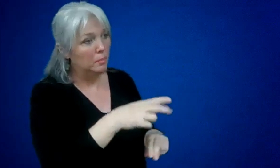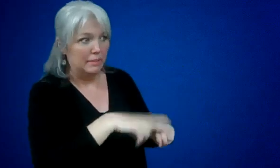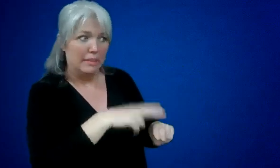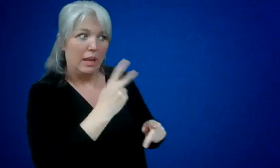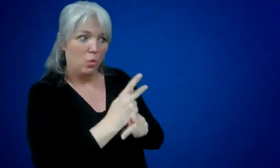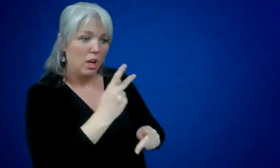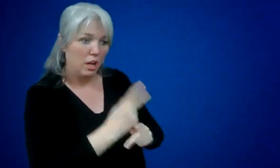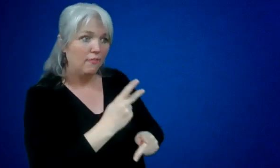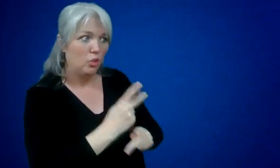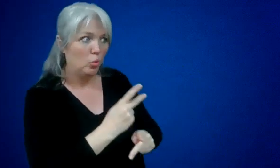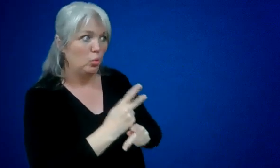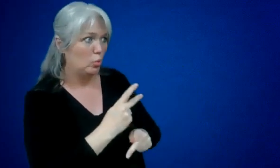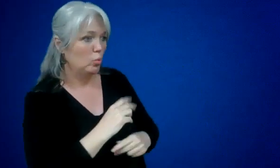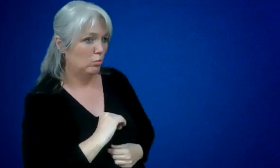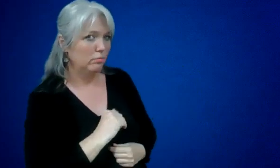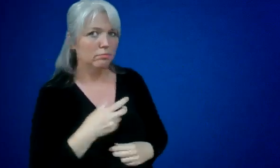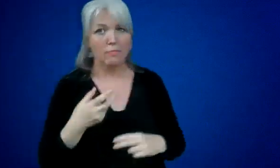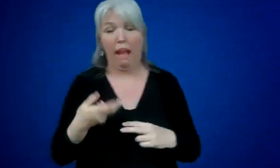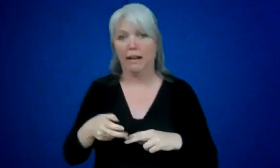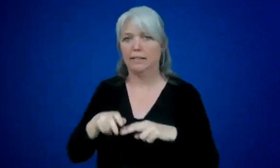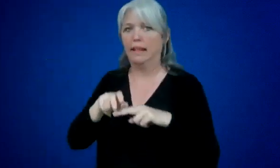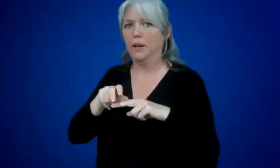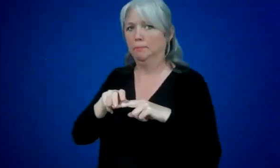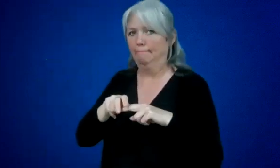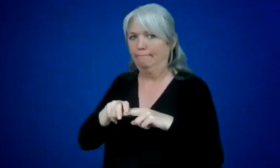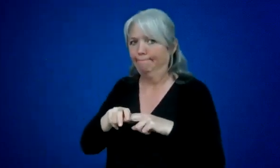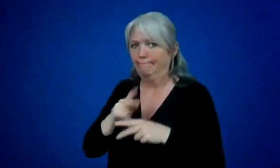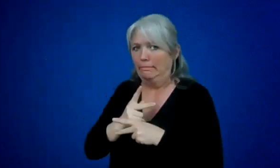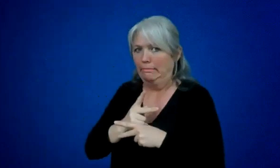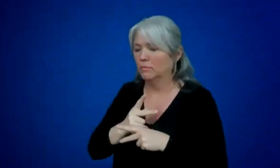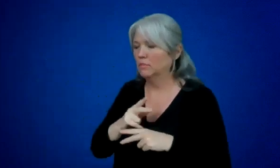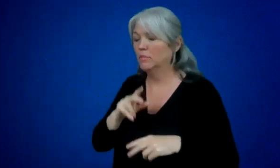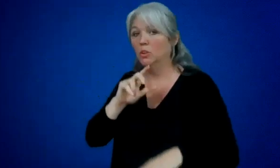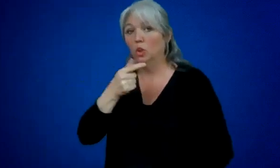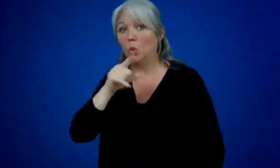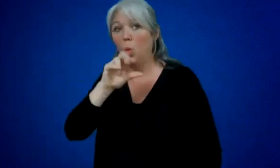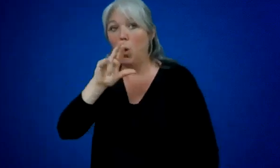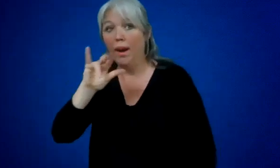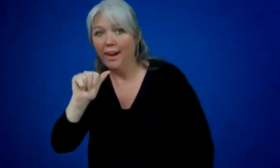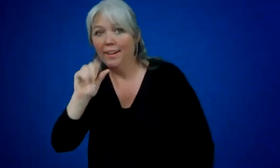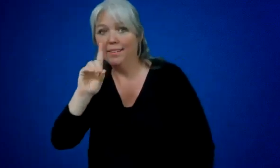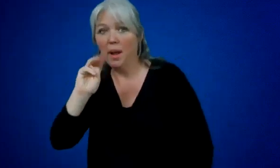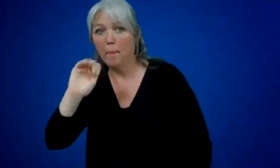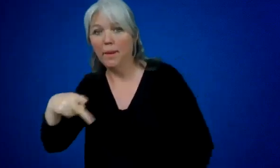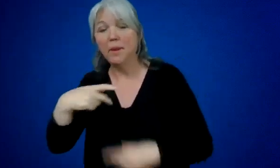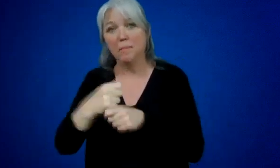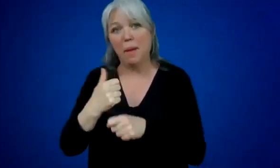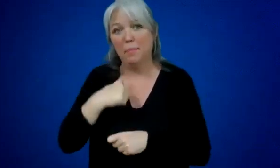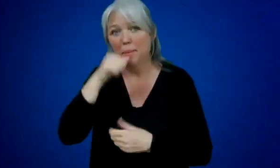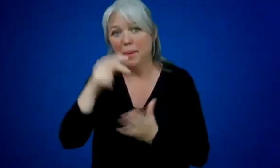careful. I sat down careful, and Gloria Dump made me a peanut butter sandwich on white bread.